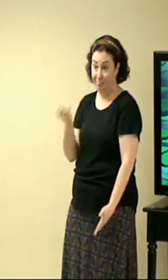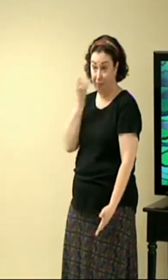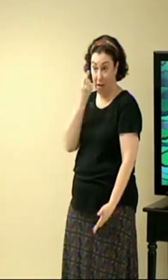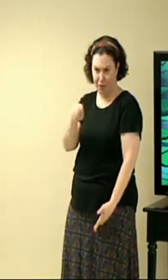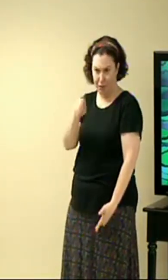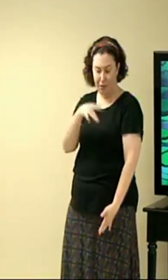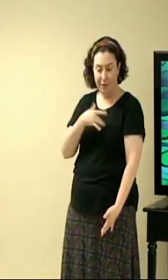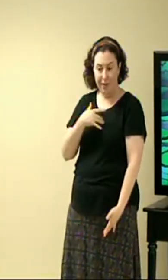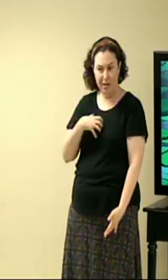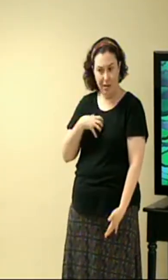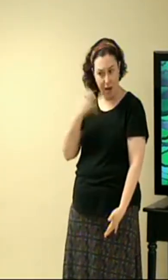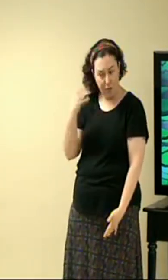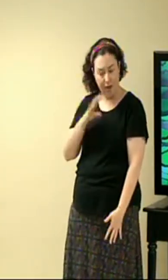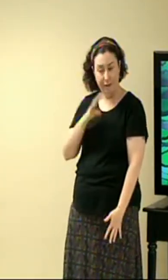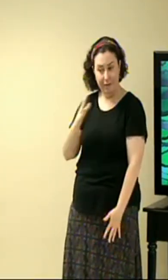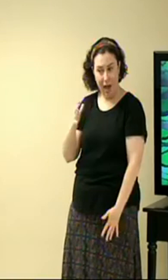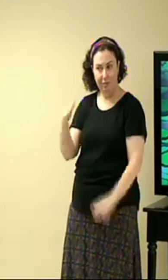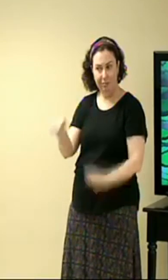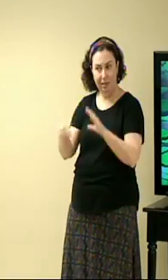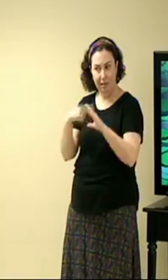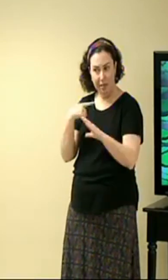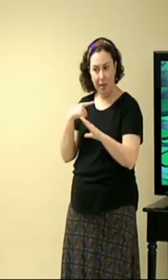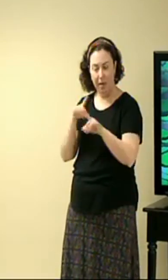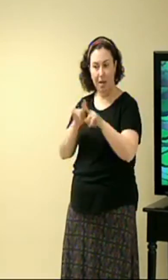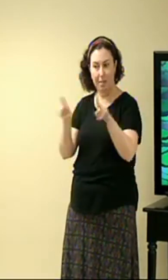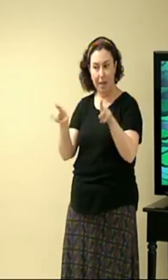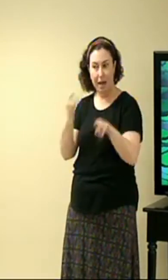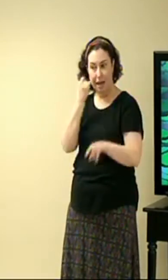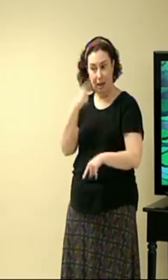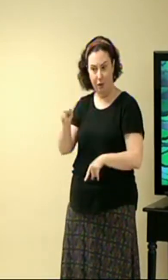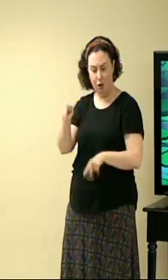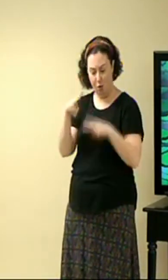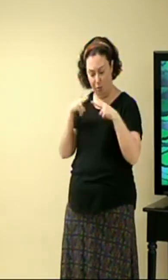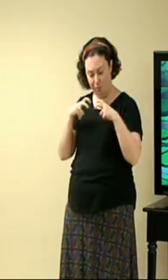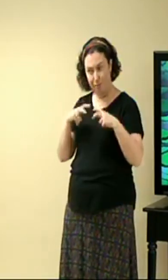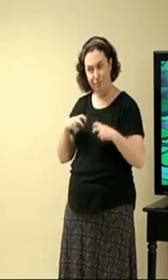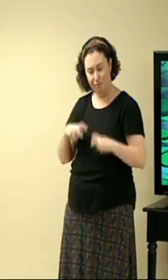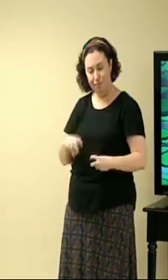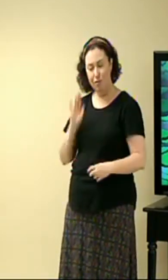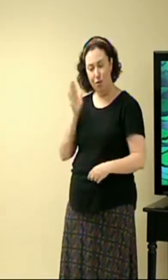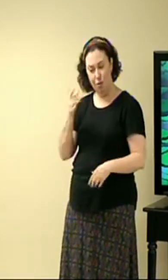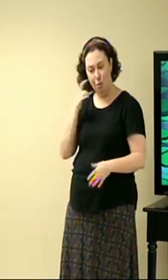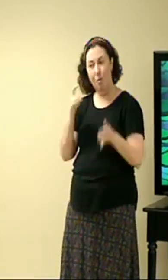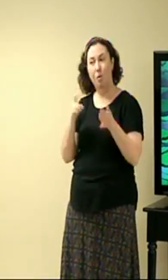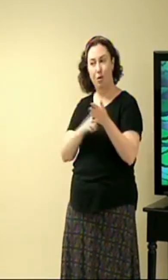to. But if you examine your heart, you'll see that it's true, that we